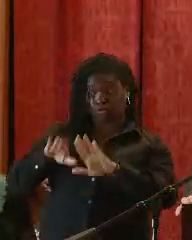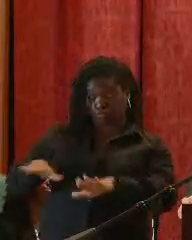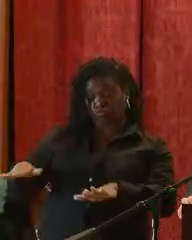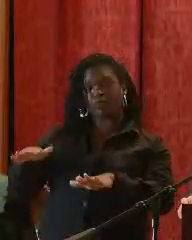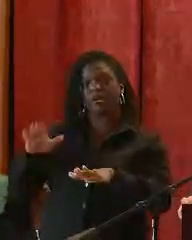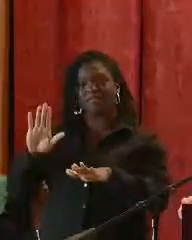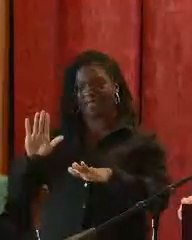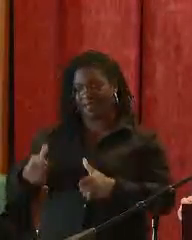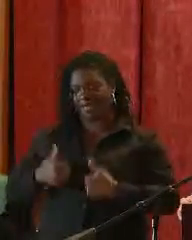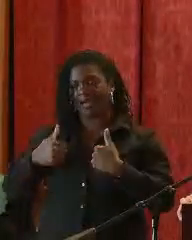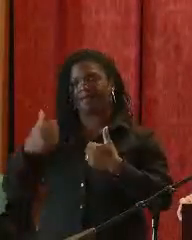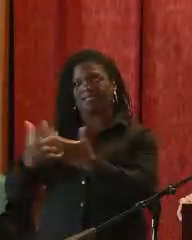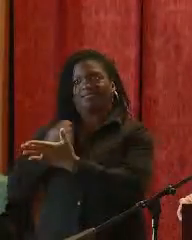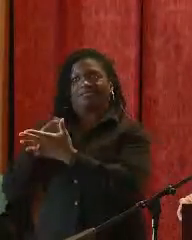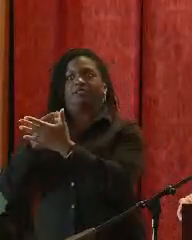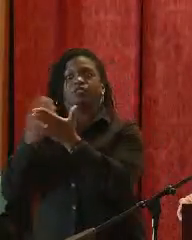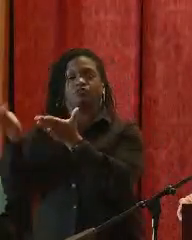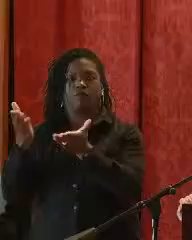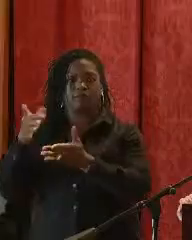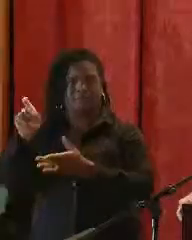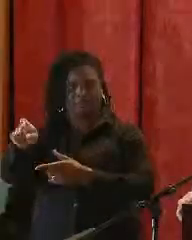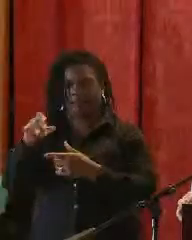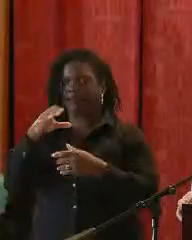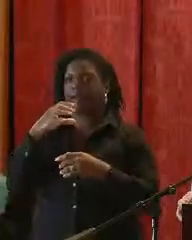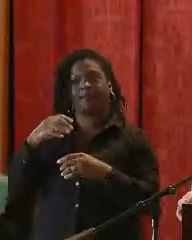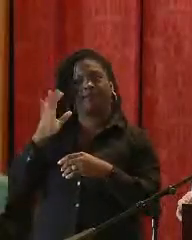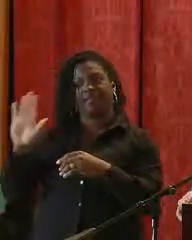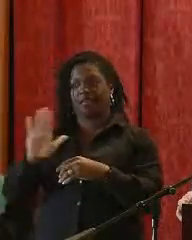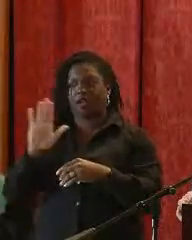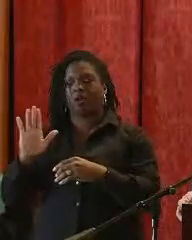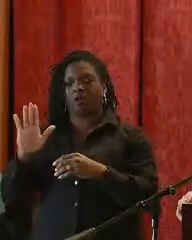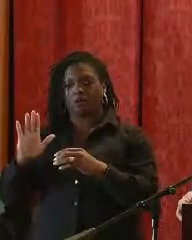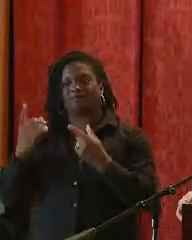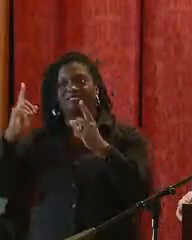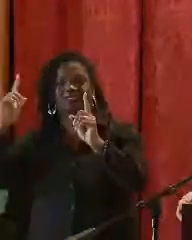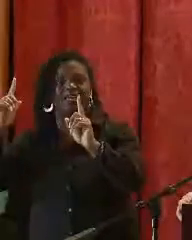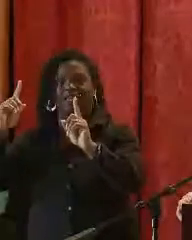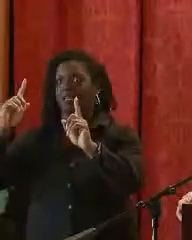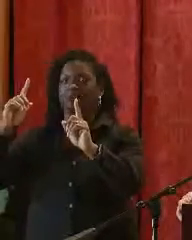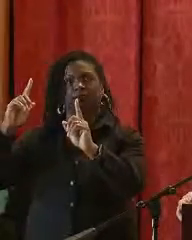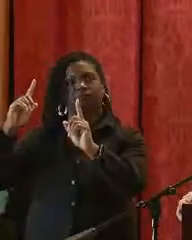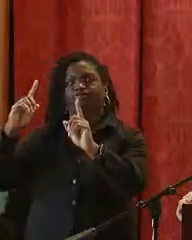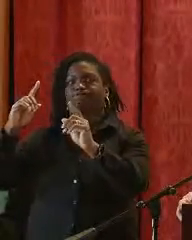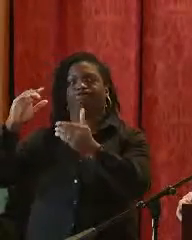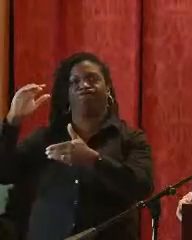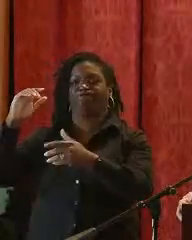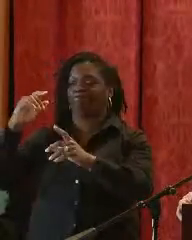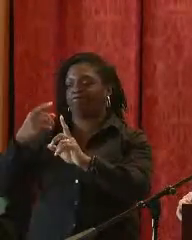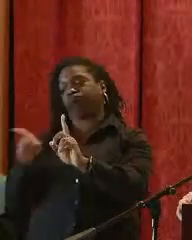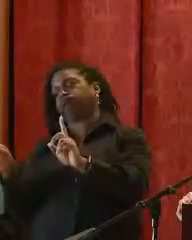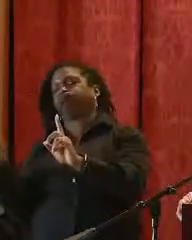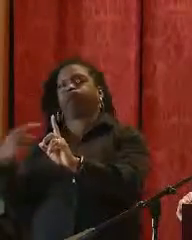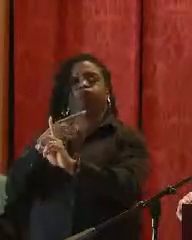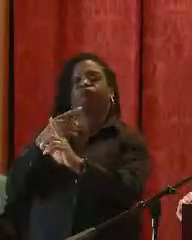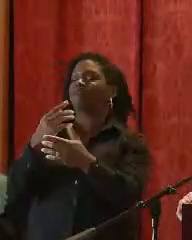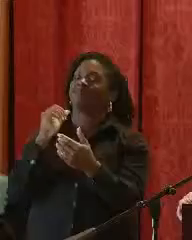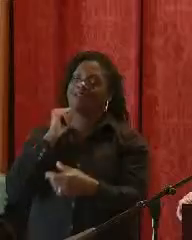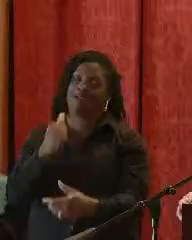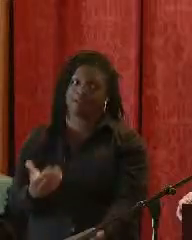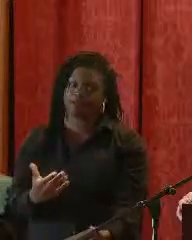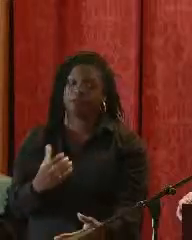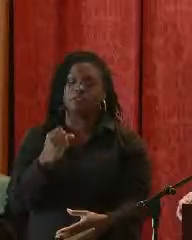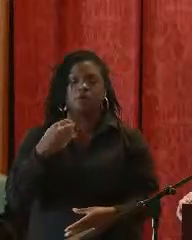So over the past 40 years, we have been working, we have done everything we could do. We